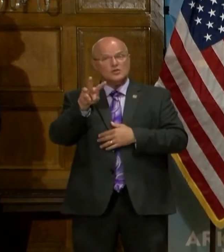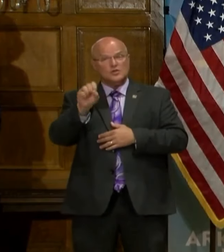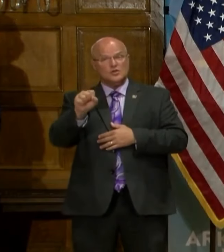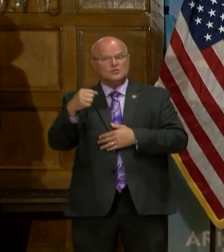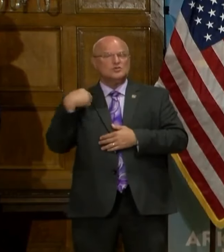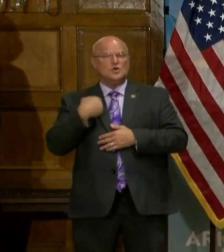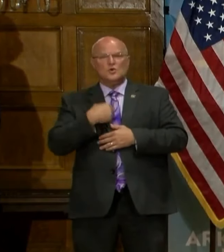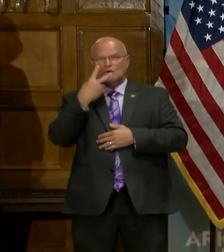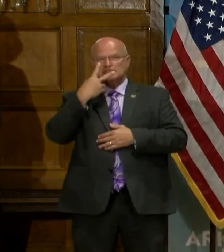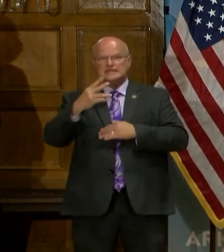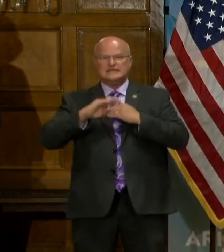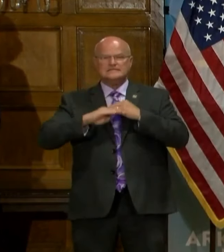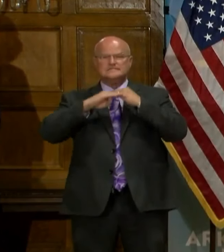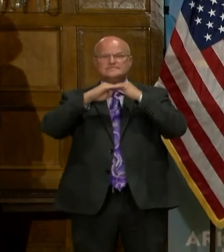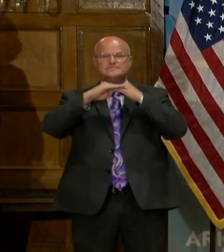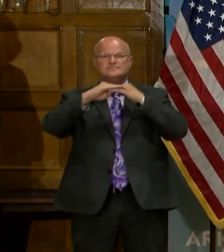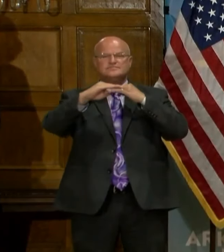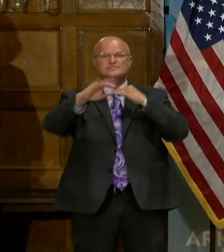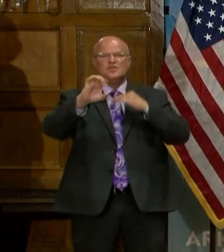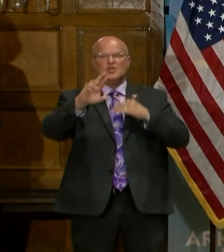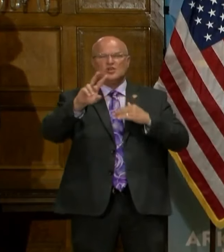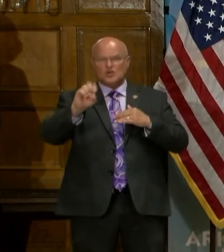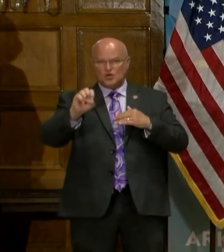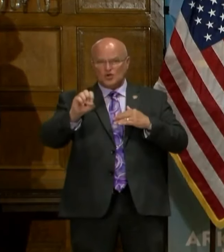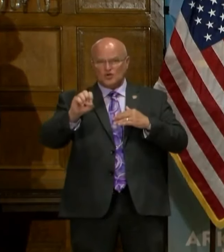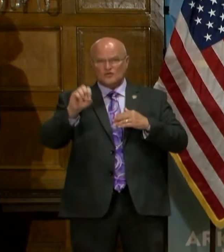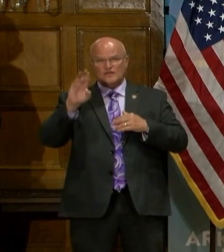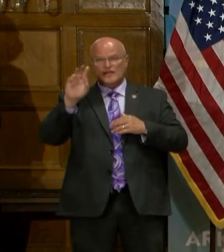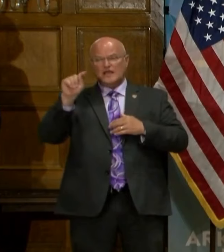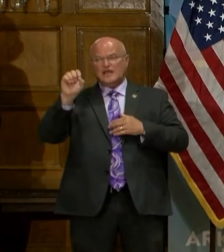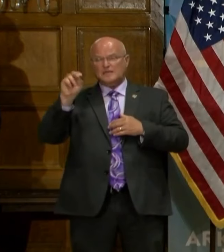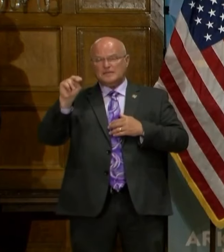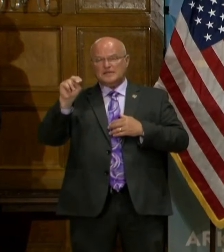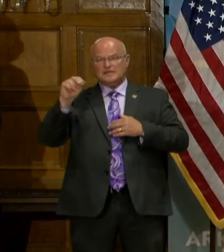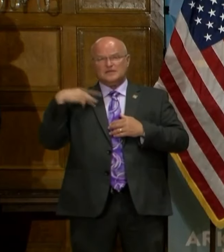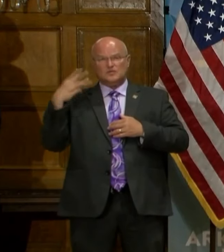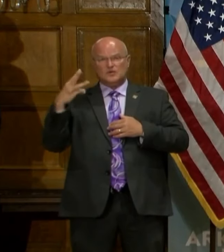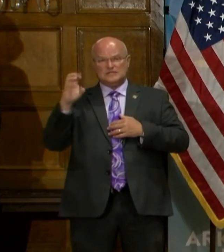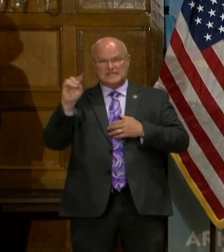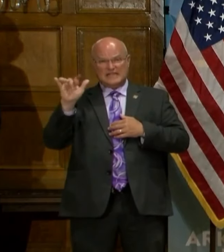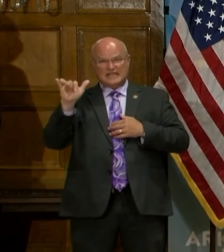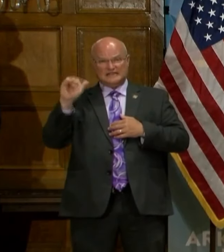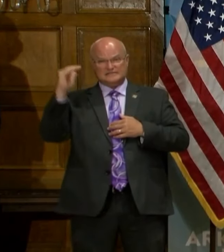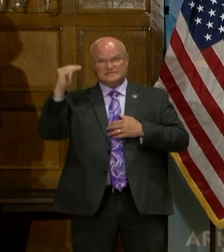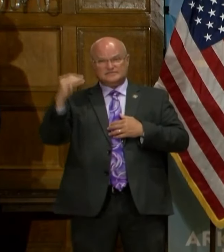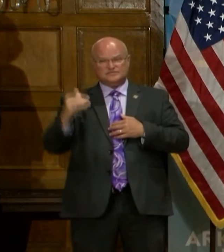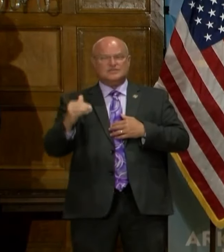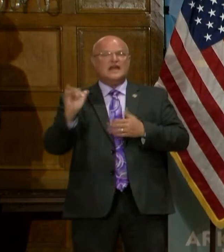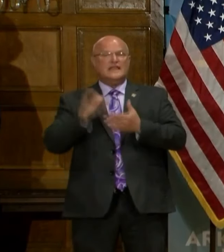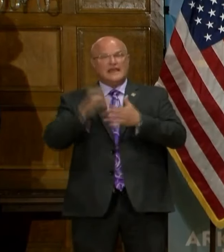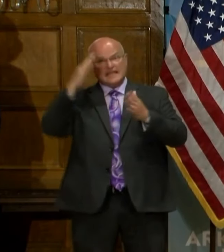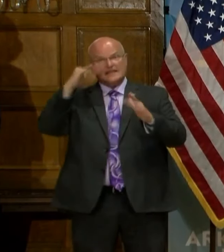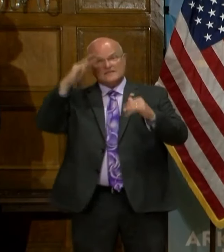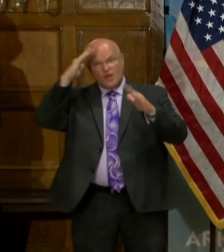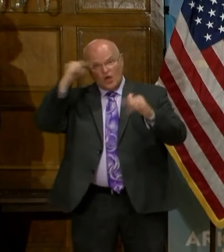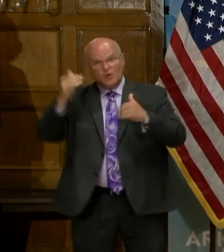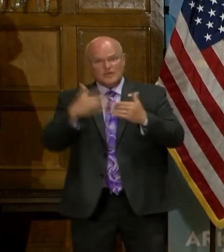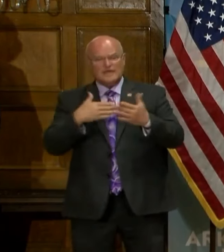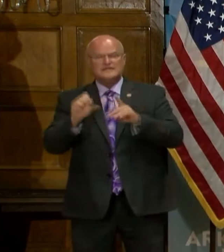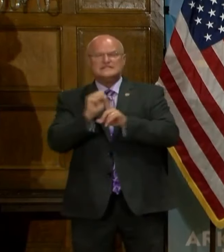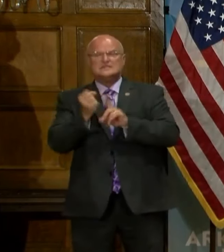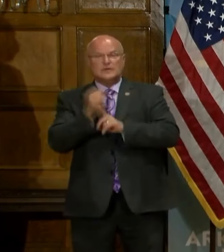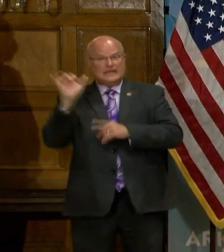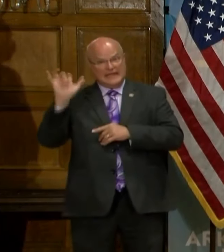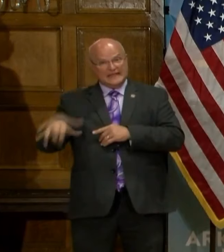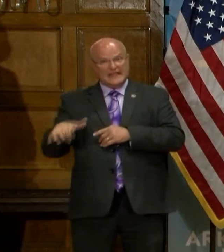are seeing a flattening of the curve in Benton and Washington counties, and that gives us hope that even in a